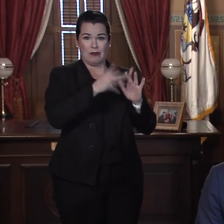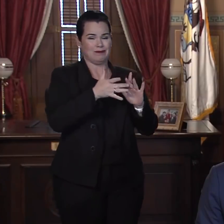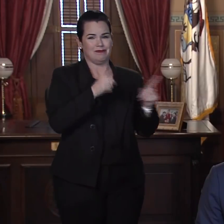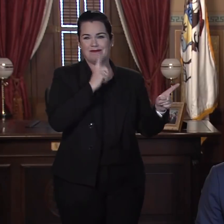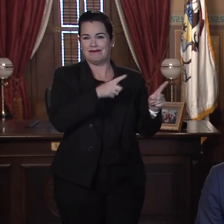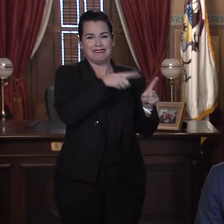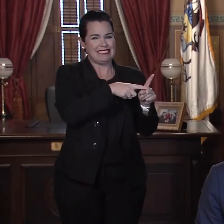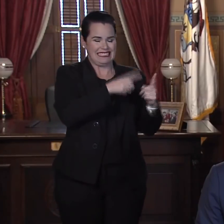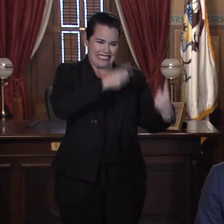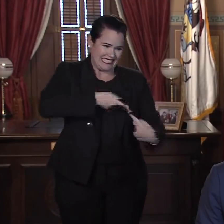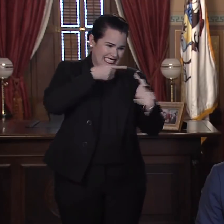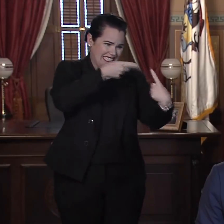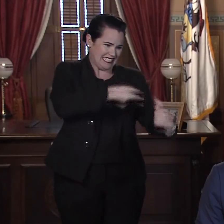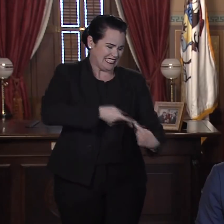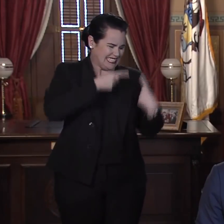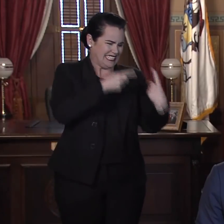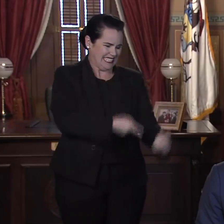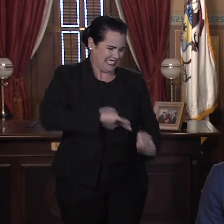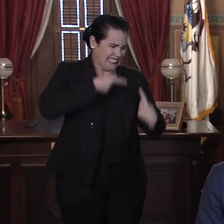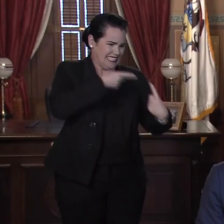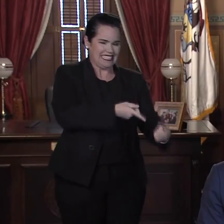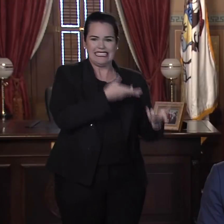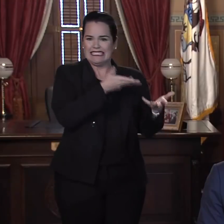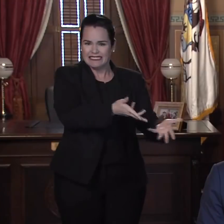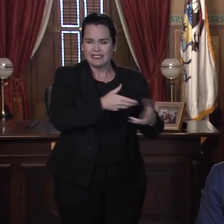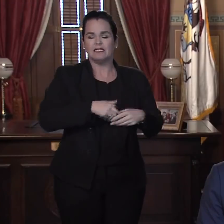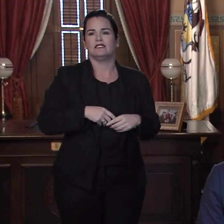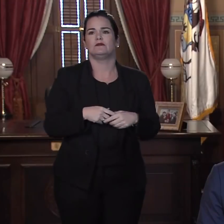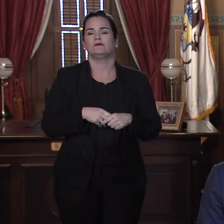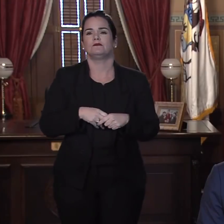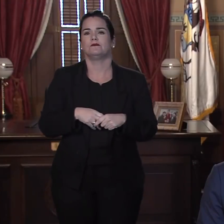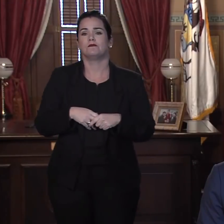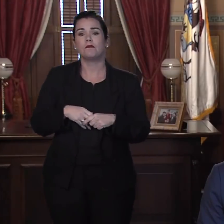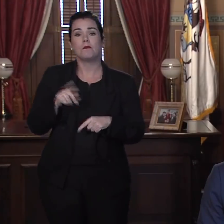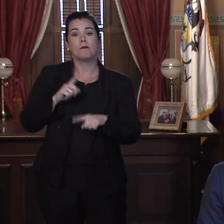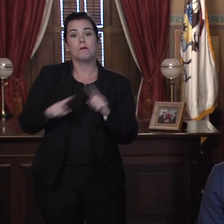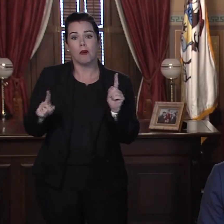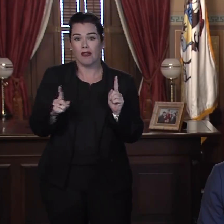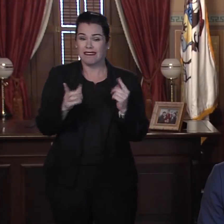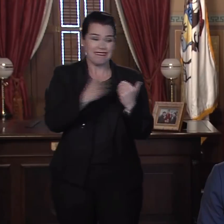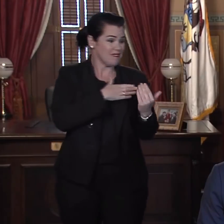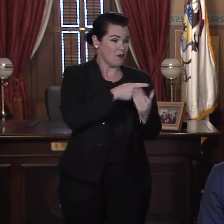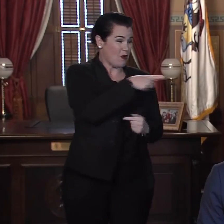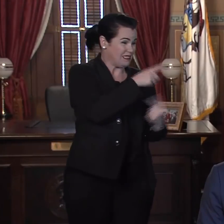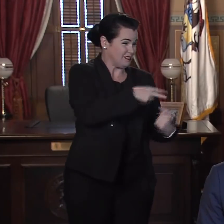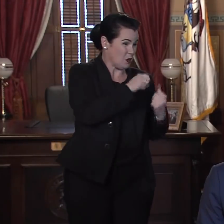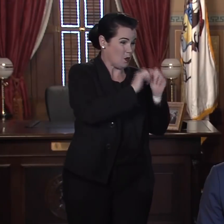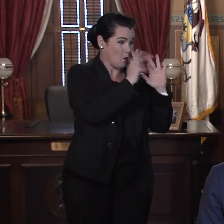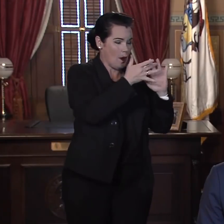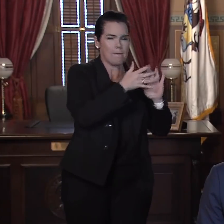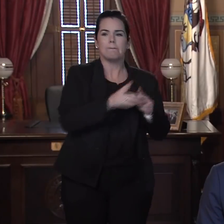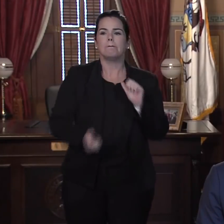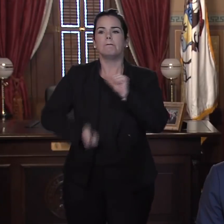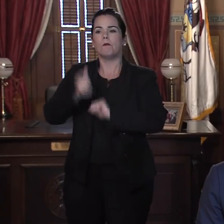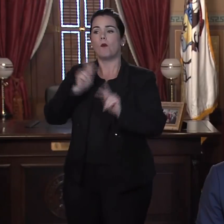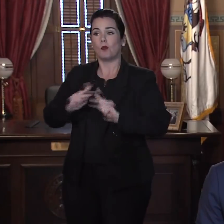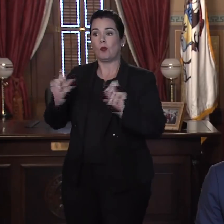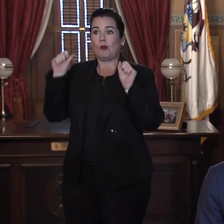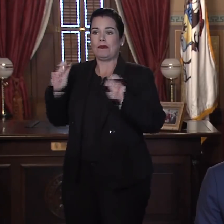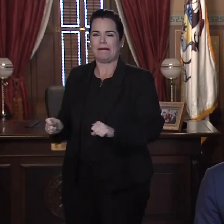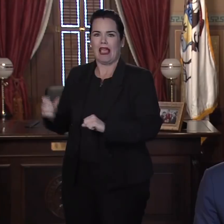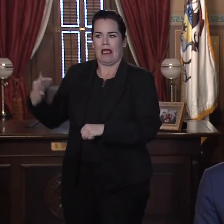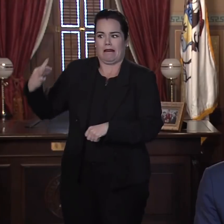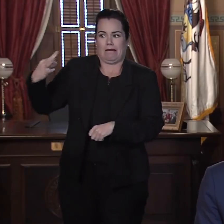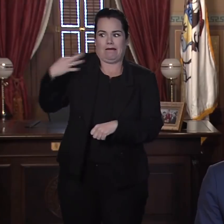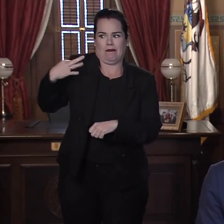take claims. Despite this, most individuals who are eligible to file claims have done so. To